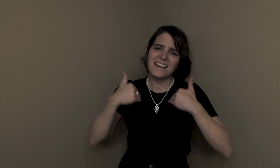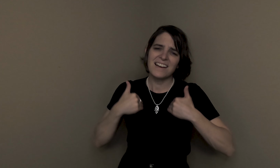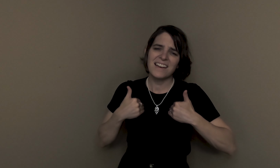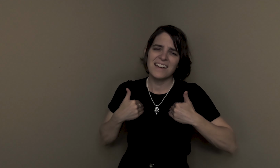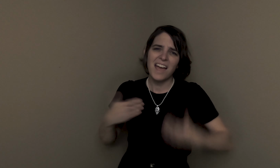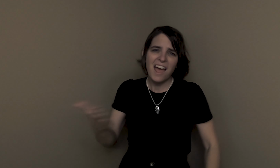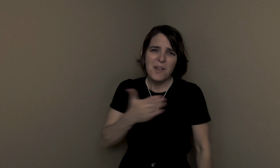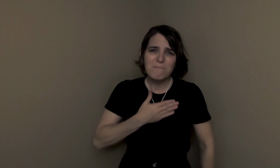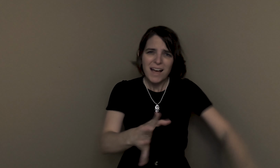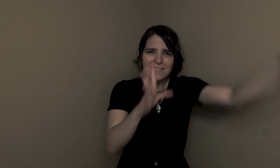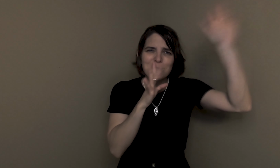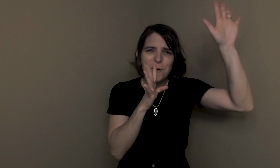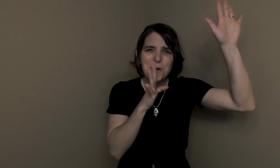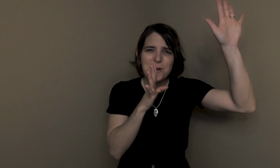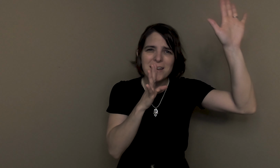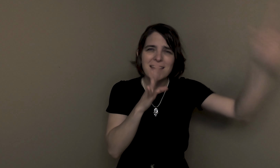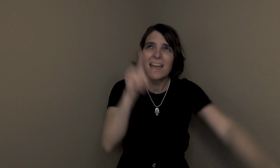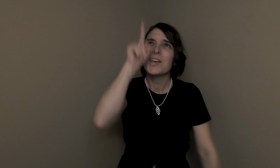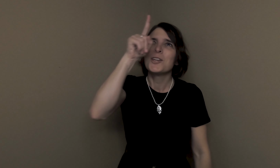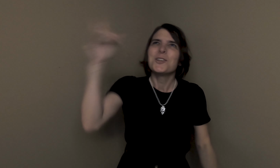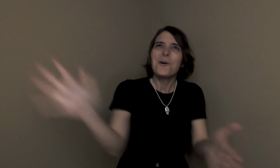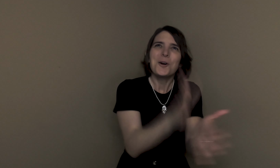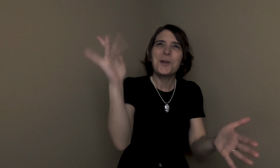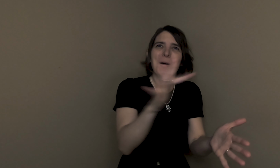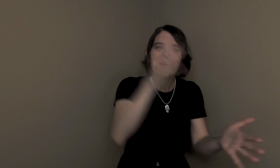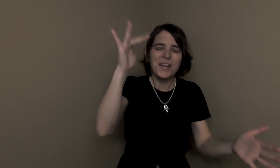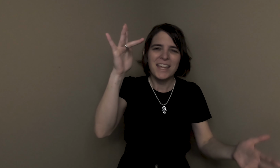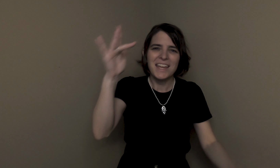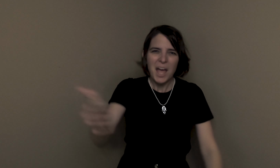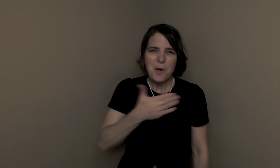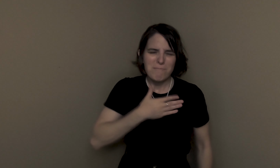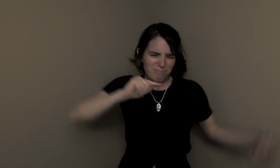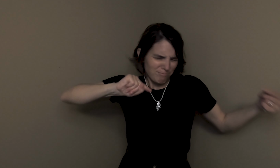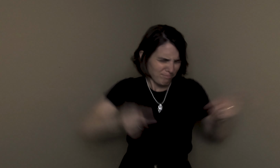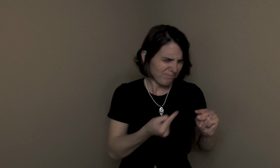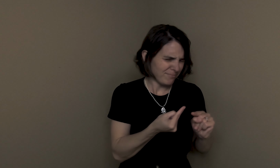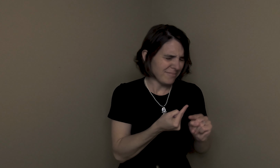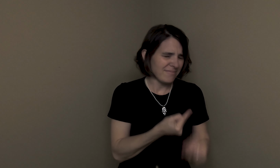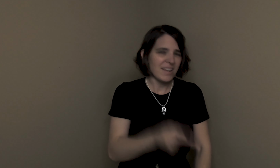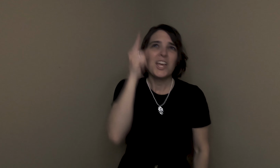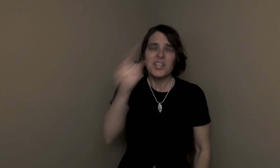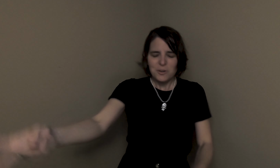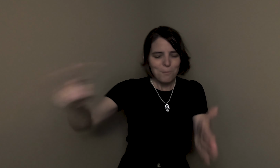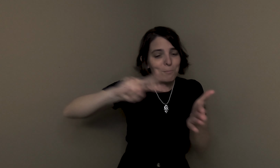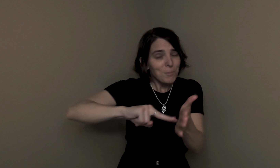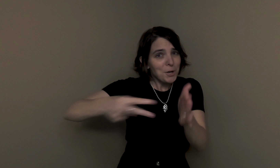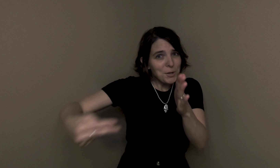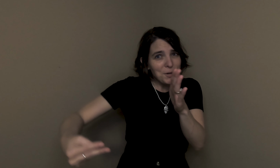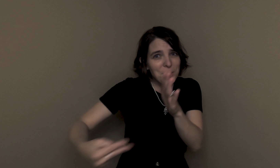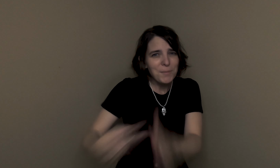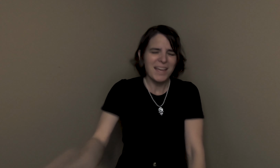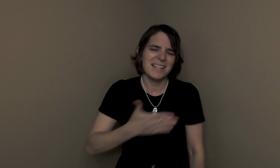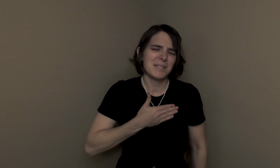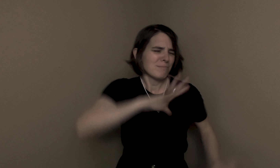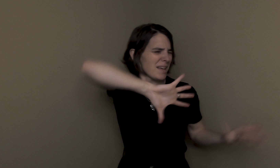My story, your glory My pain, your purpose My